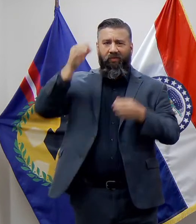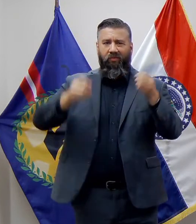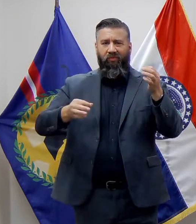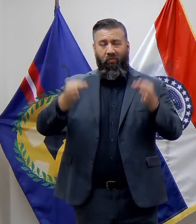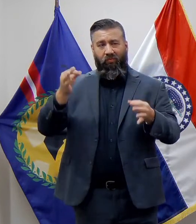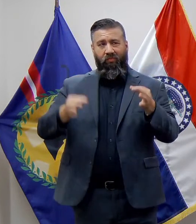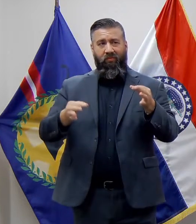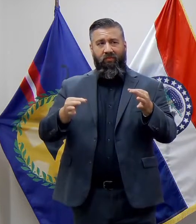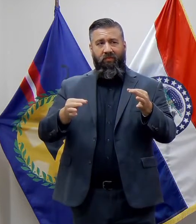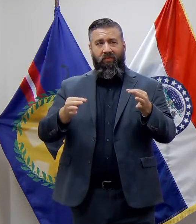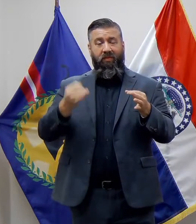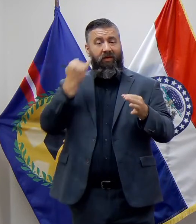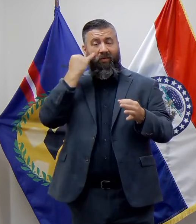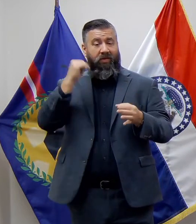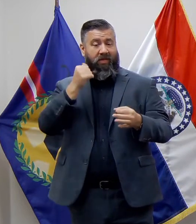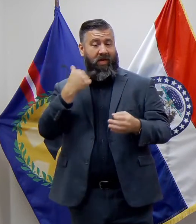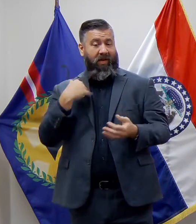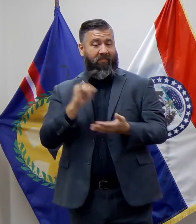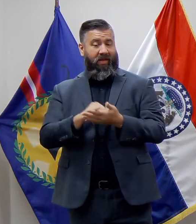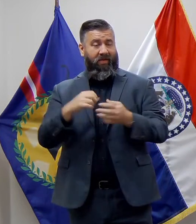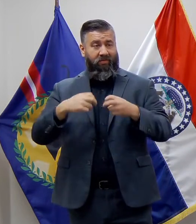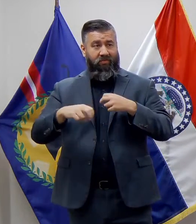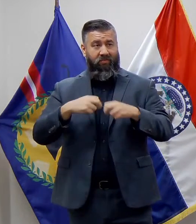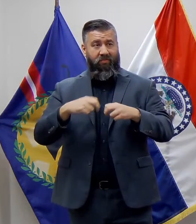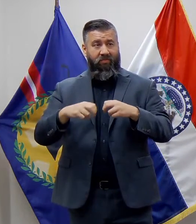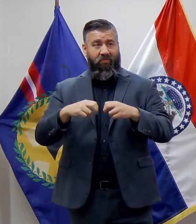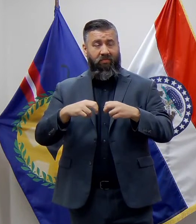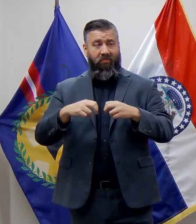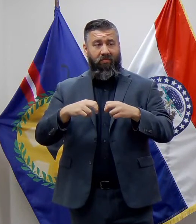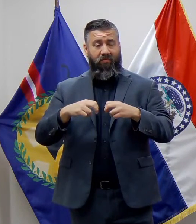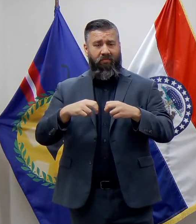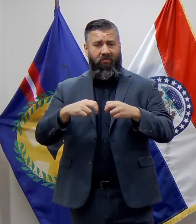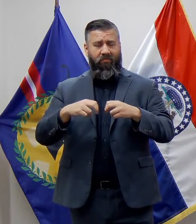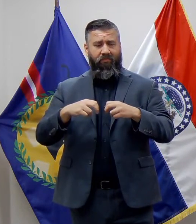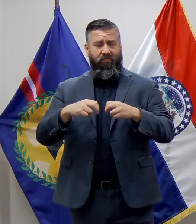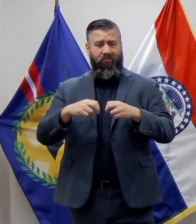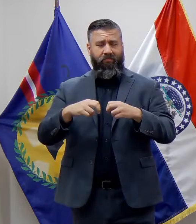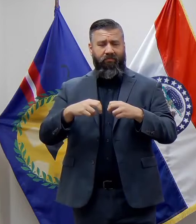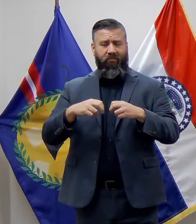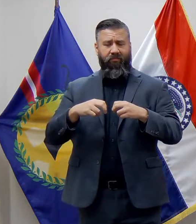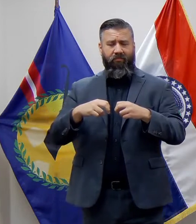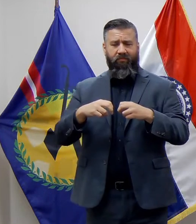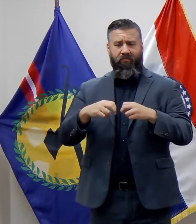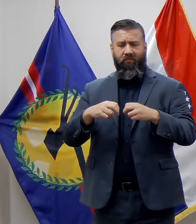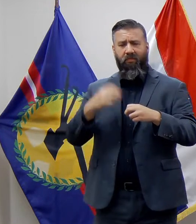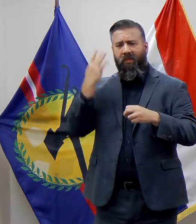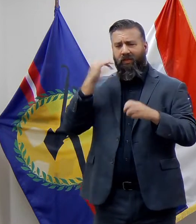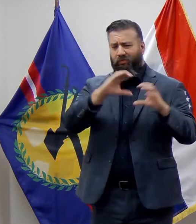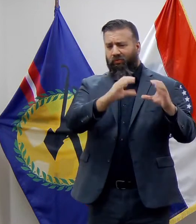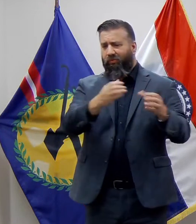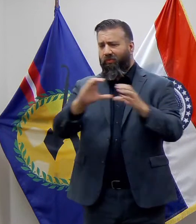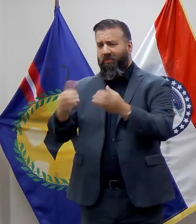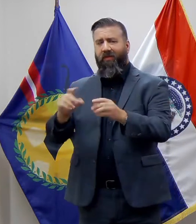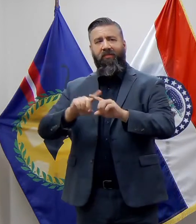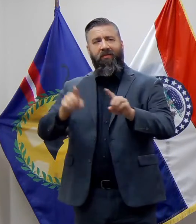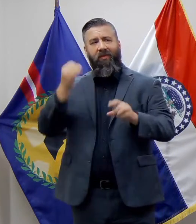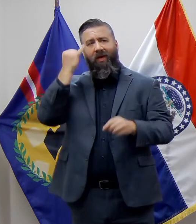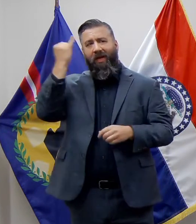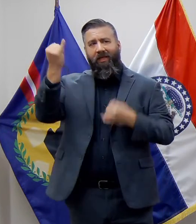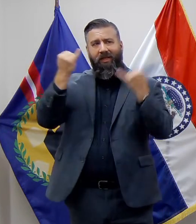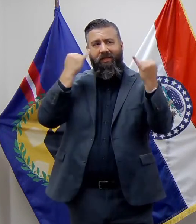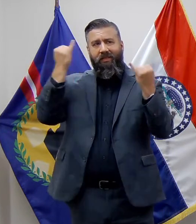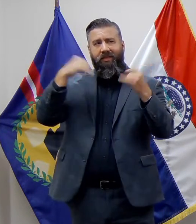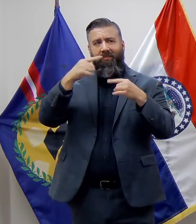commissions. Even if you didn't have this issue, wouldn't it, because the parties have different ideas about